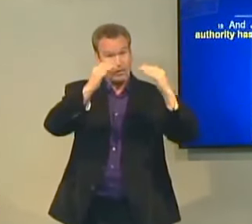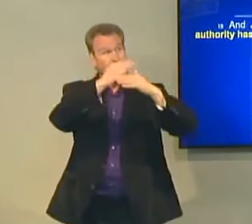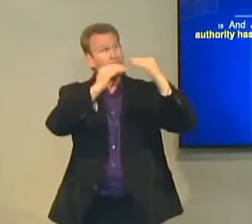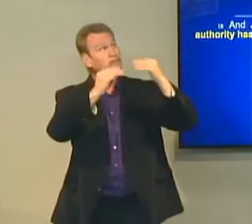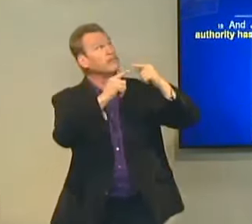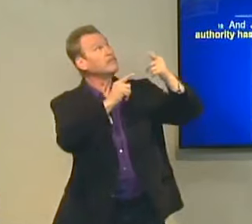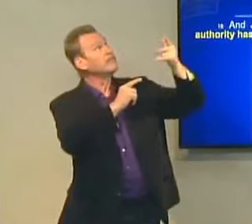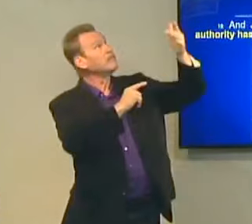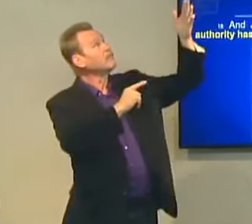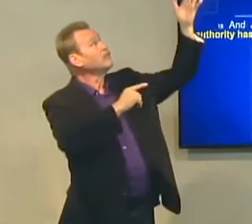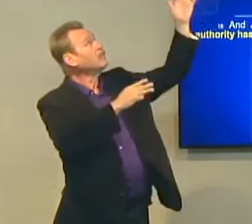Father, things in heaven.